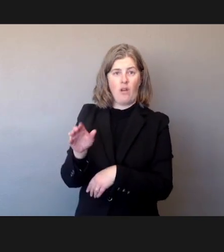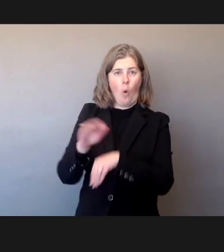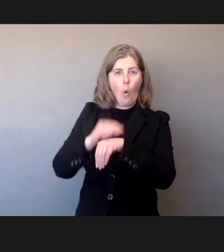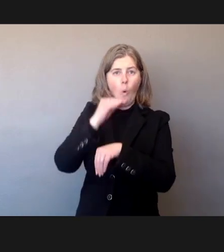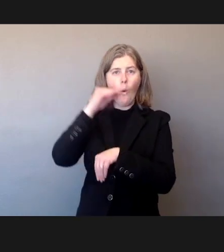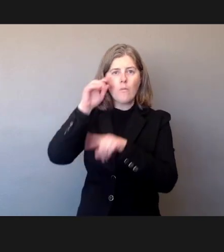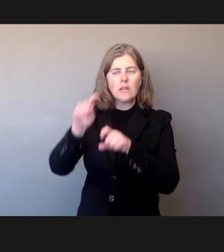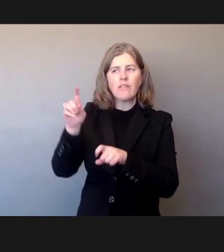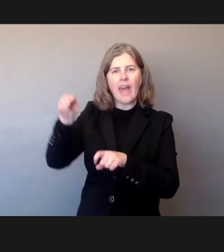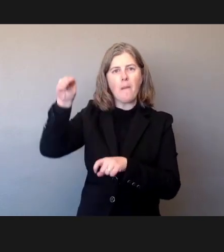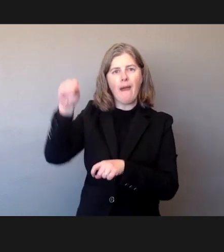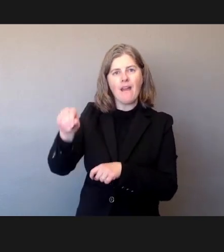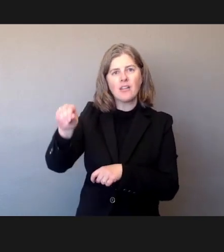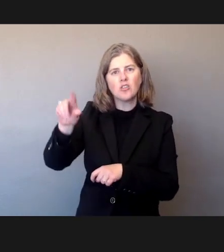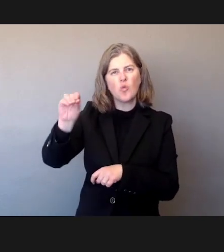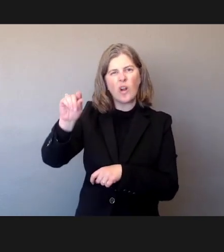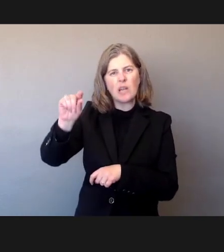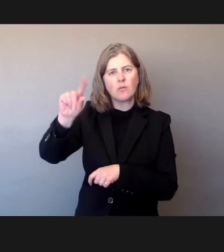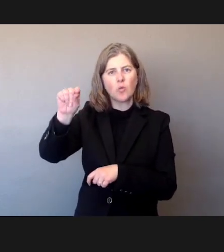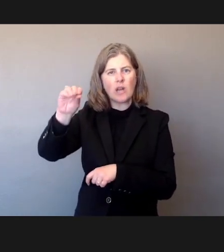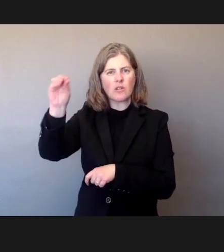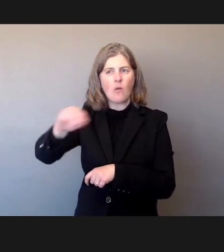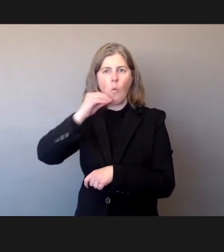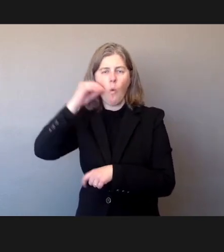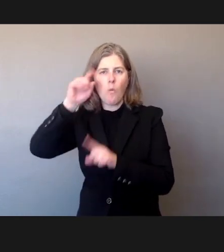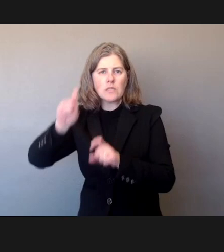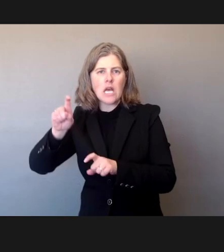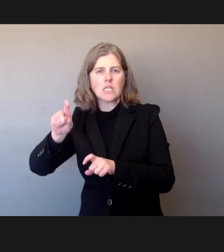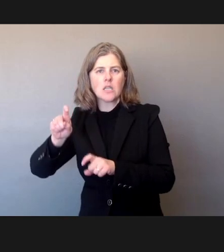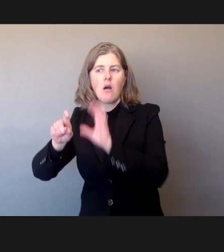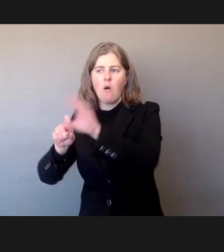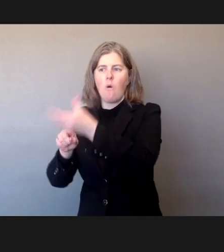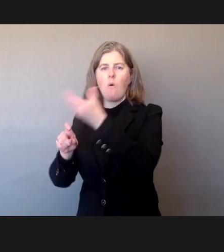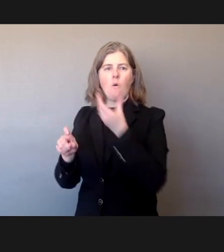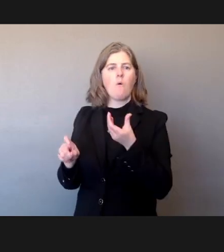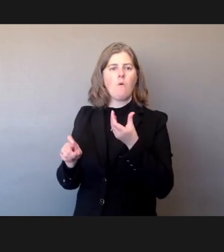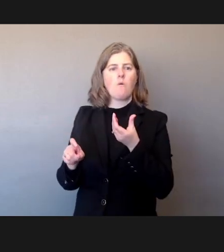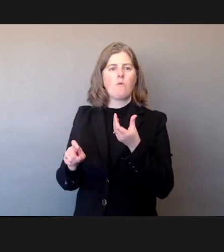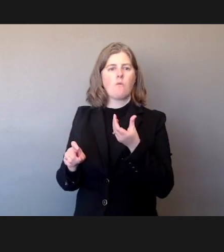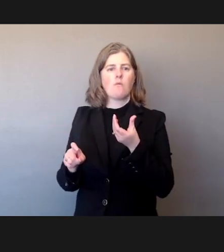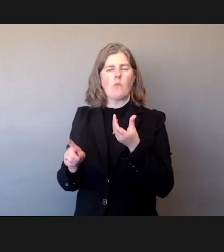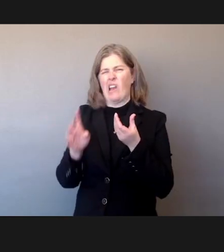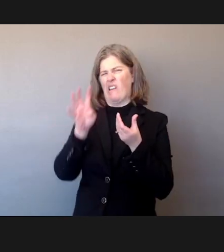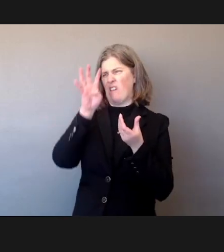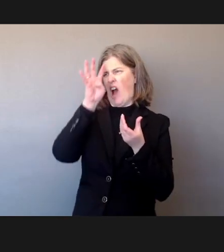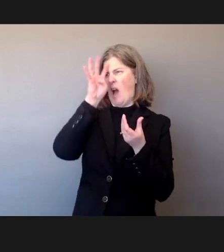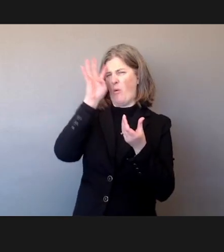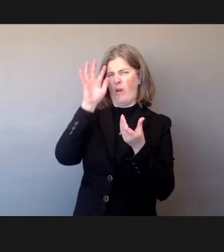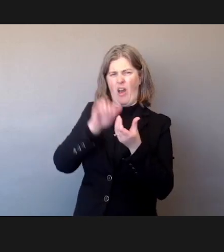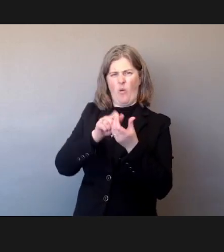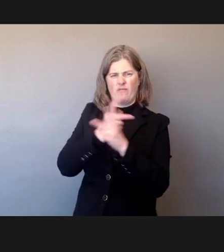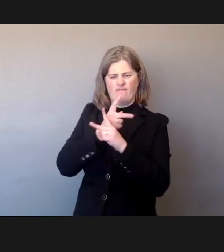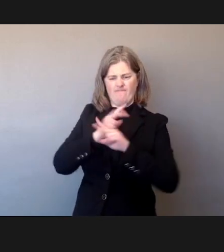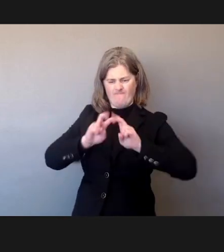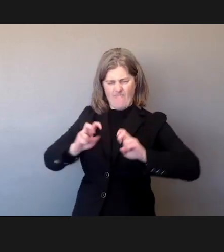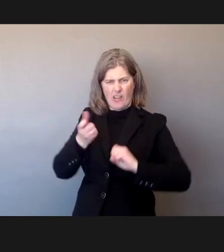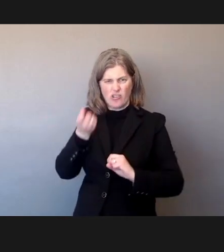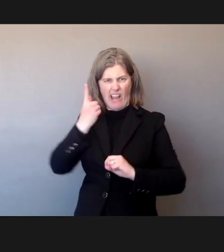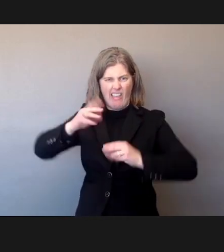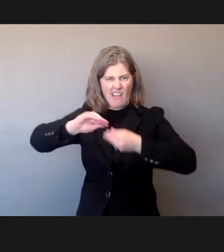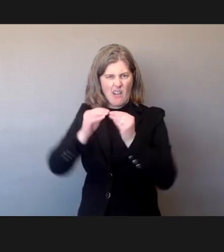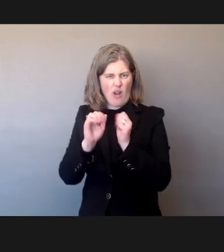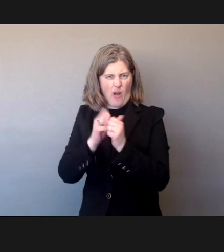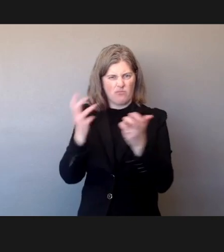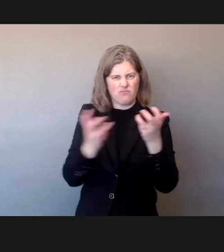that they paid for were home tests. We could come up with a way of understanding